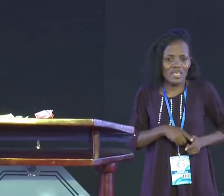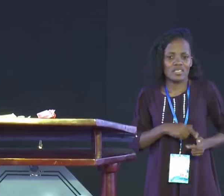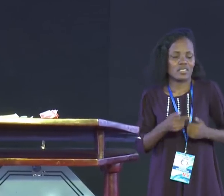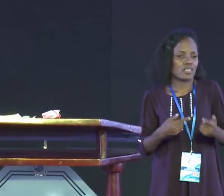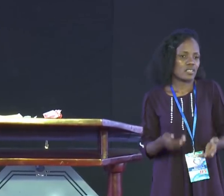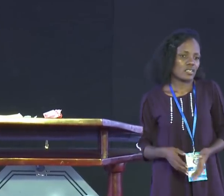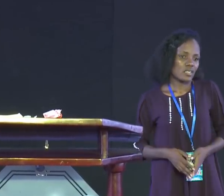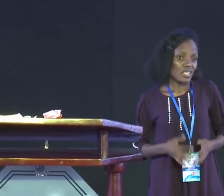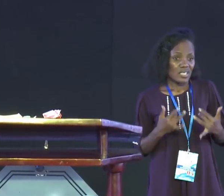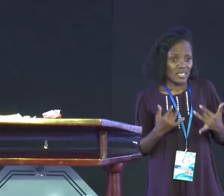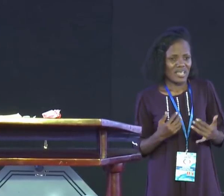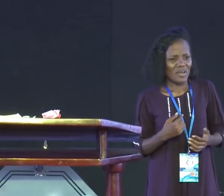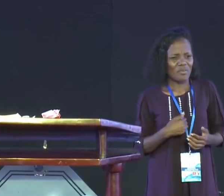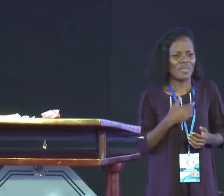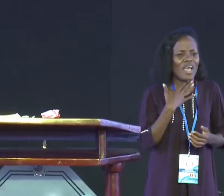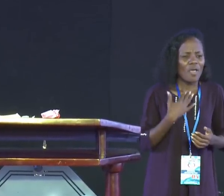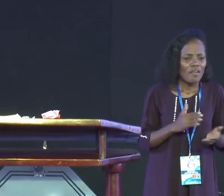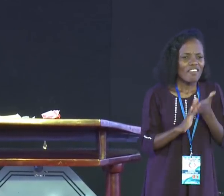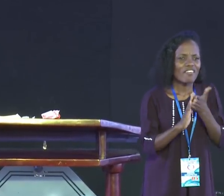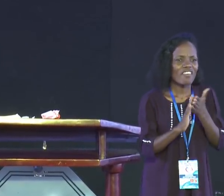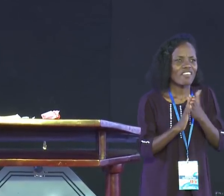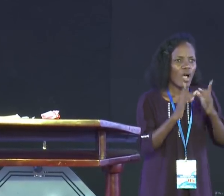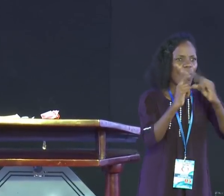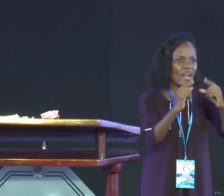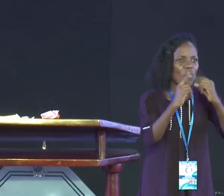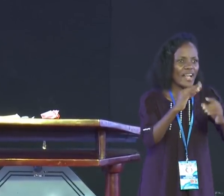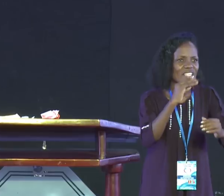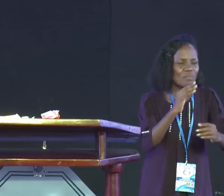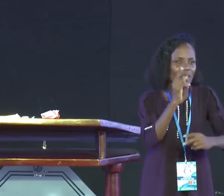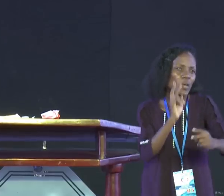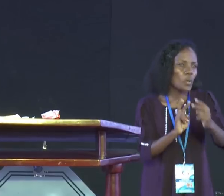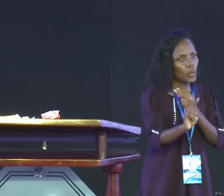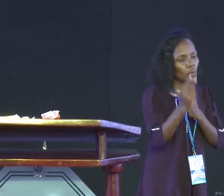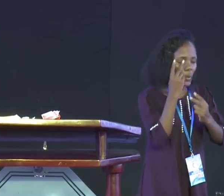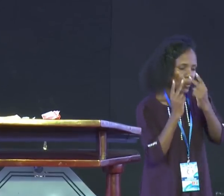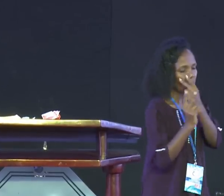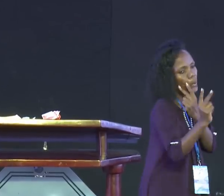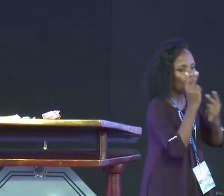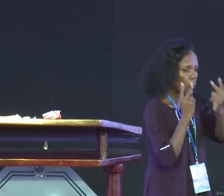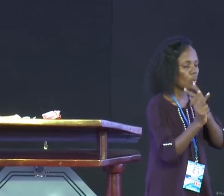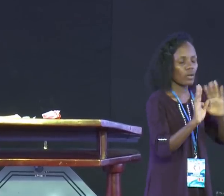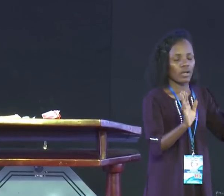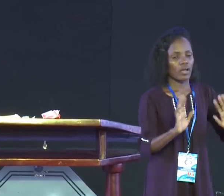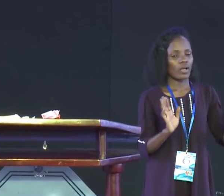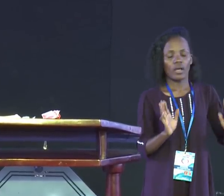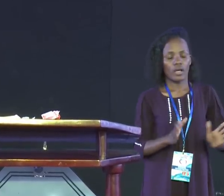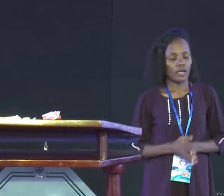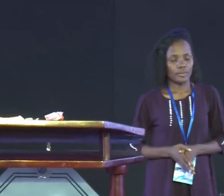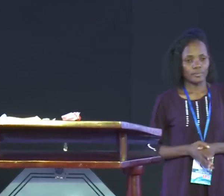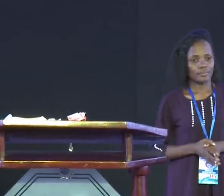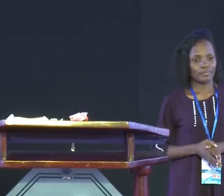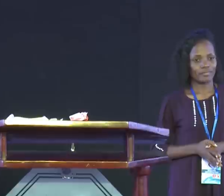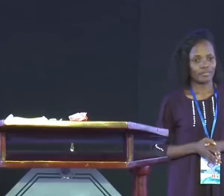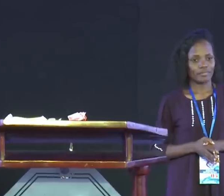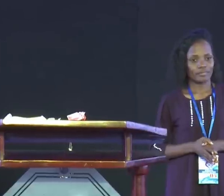Kati saagala nnyo kupakkana byakulagula birungi. So I don't want to rushedly prophesy good.